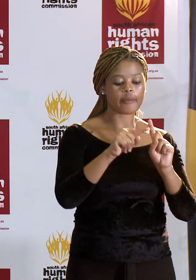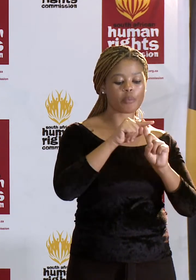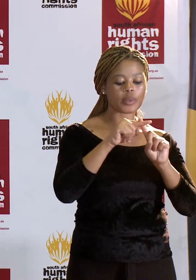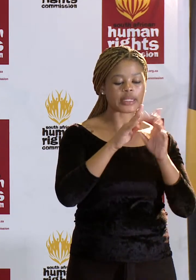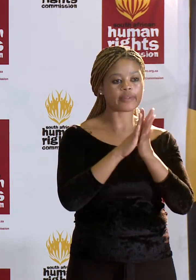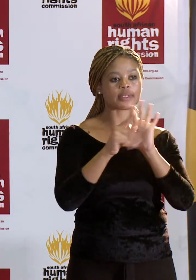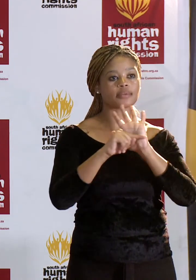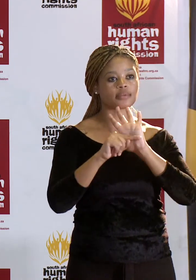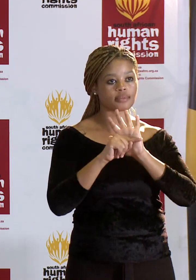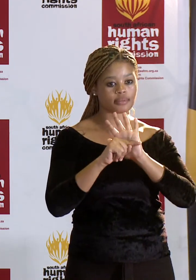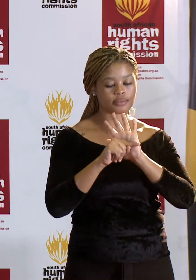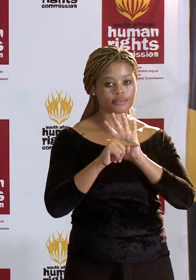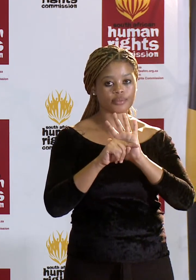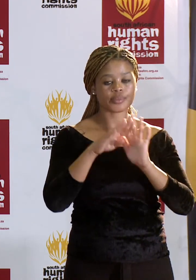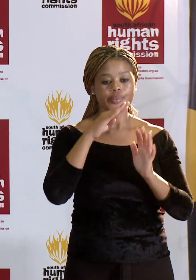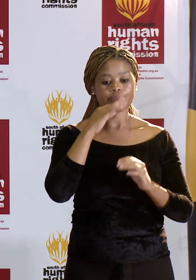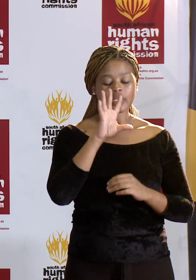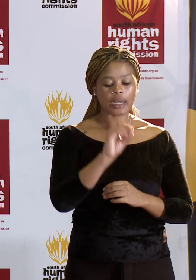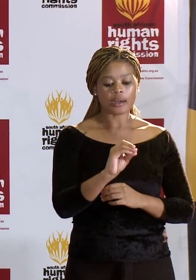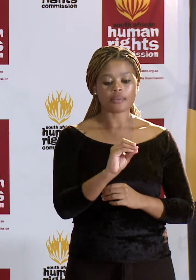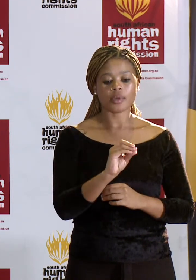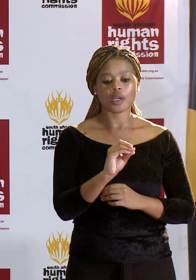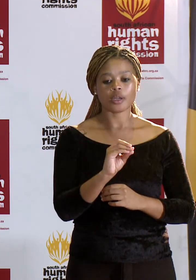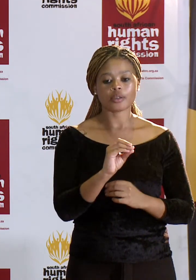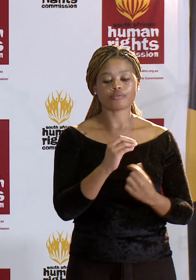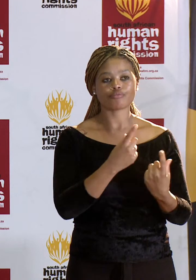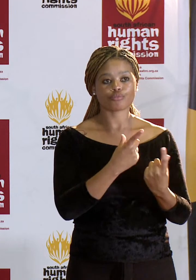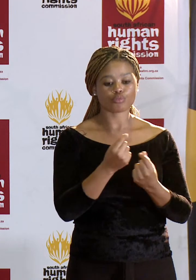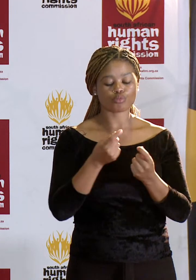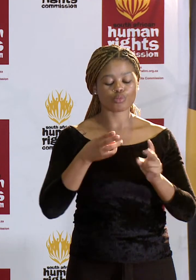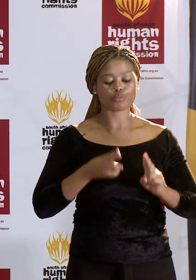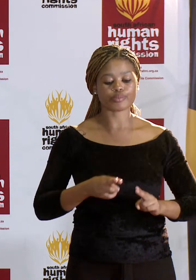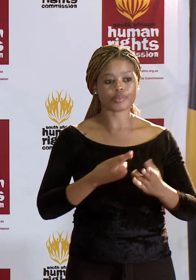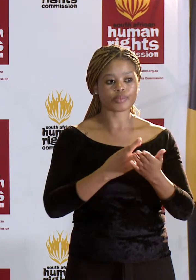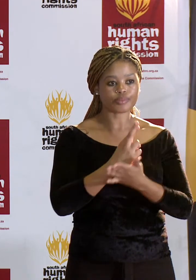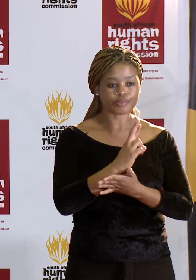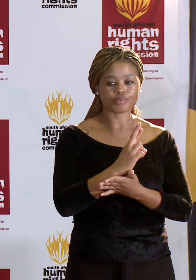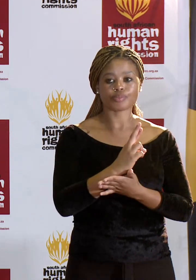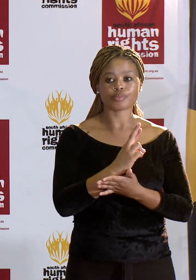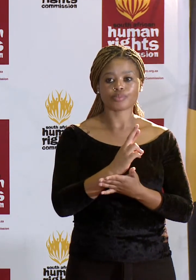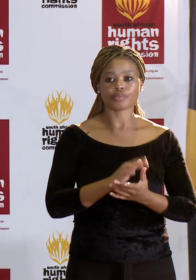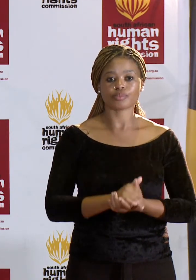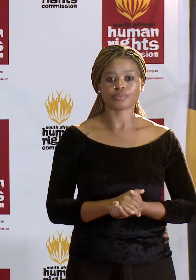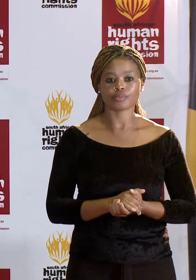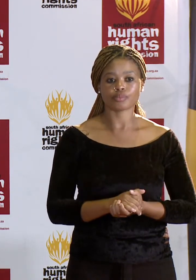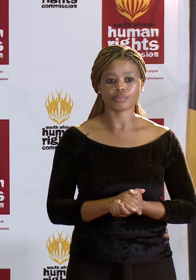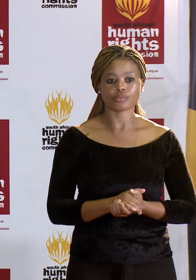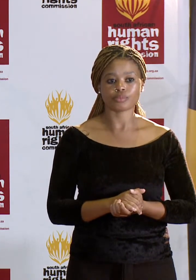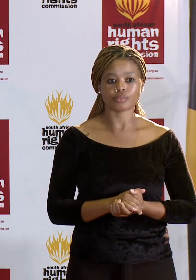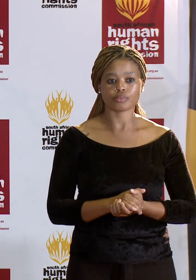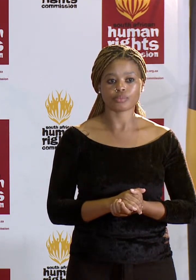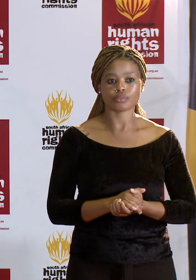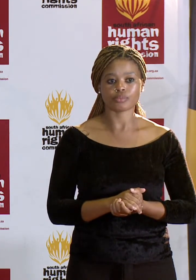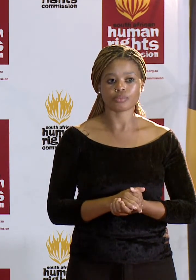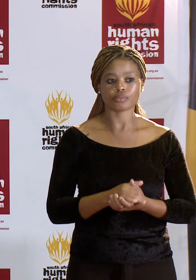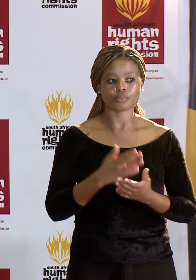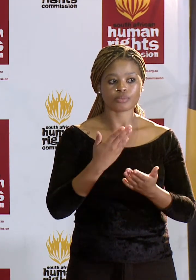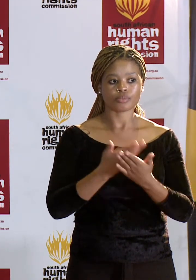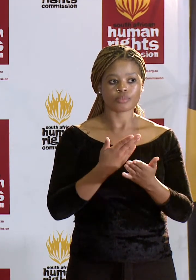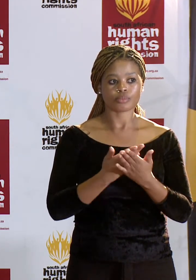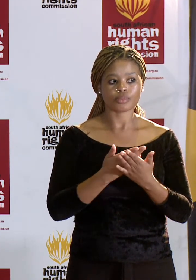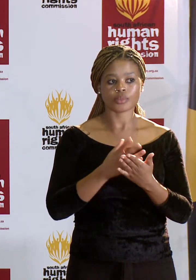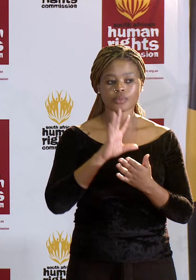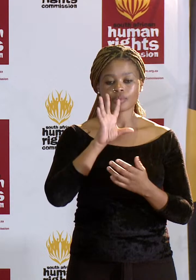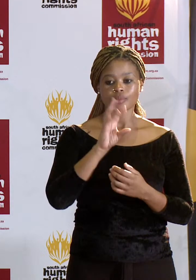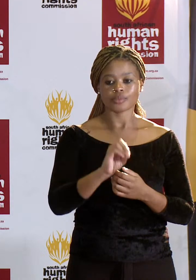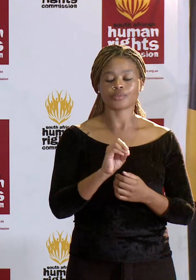negatives, right? It can have those even on human rights. As I indicated, it can be a vehicle